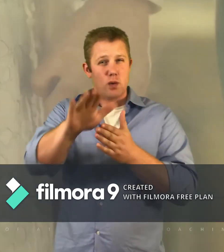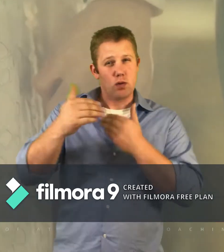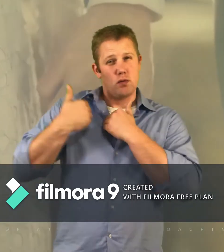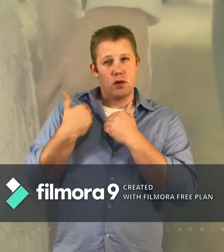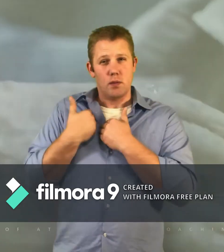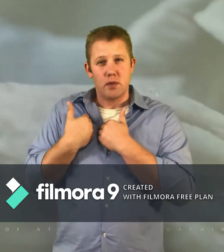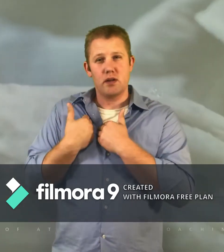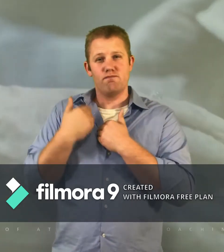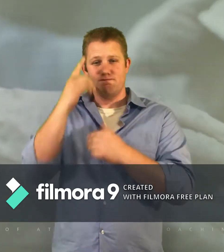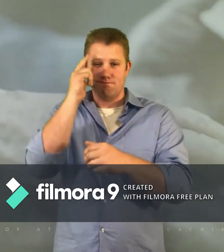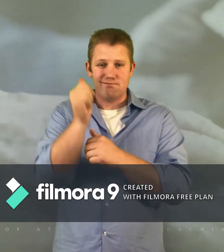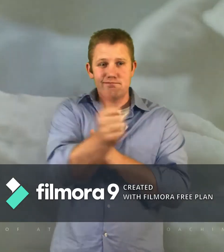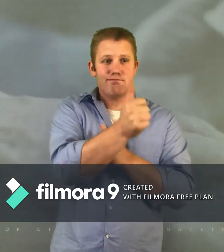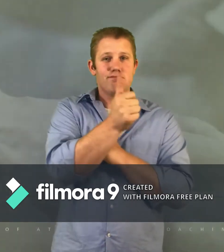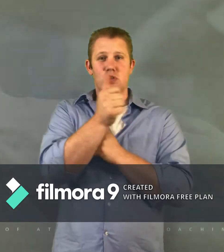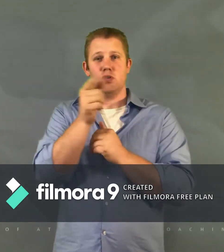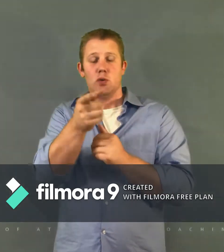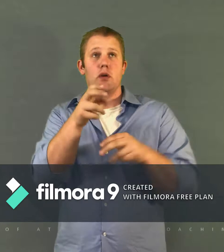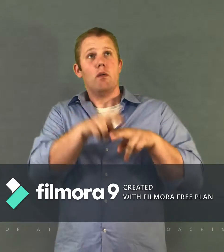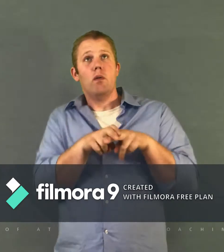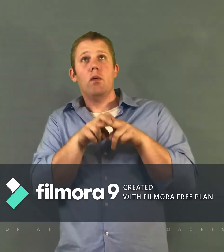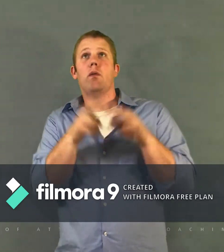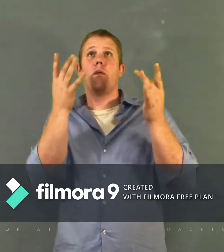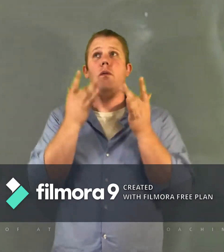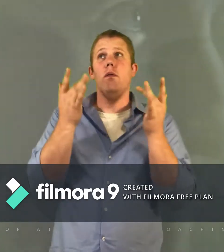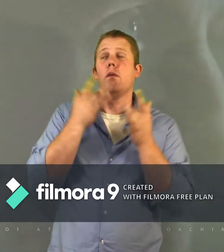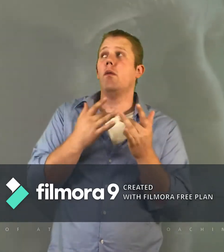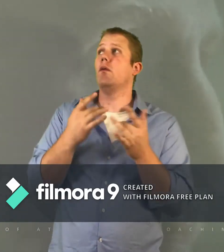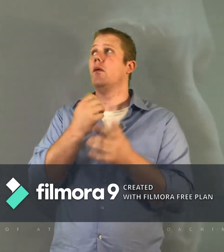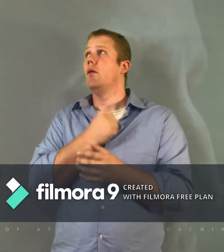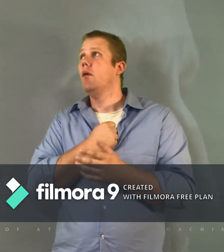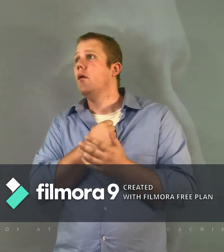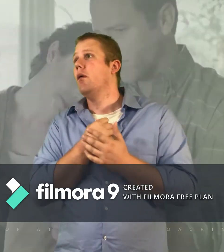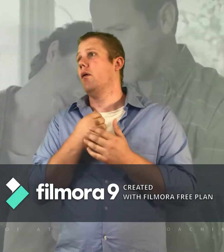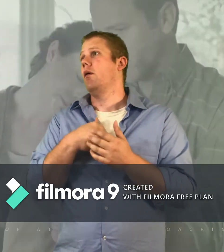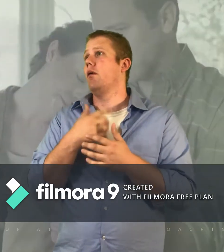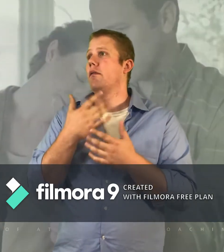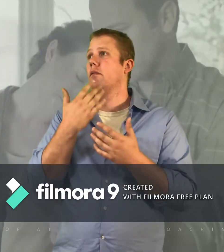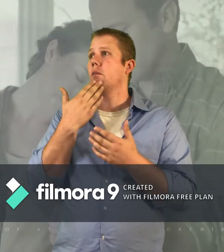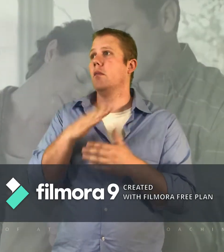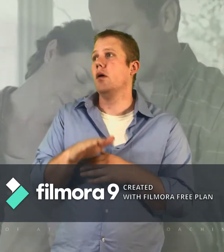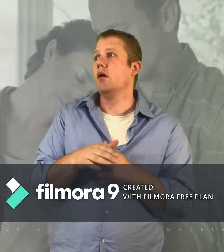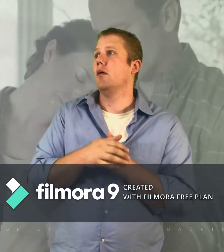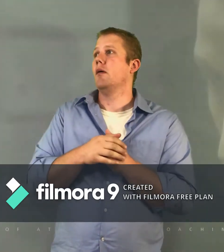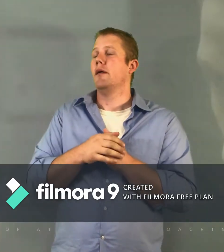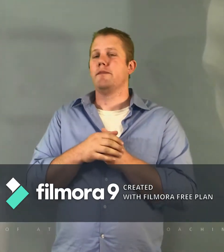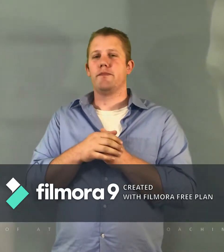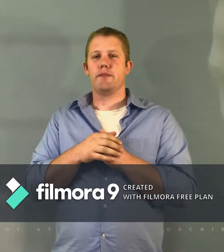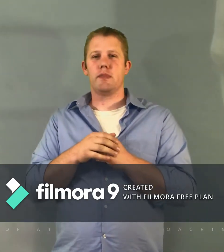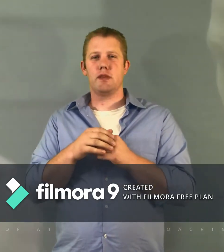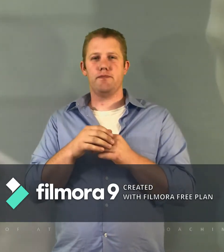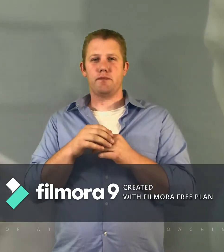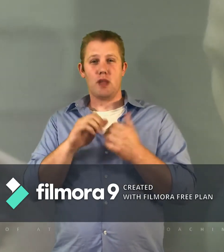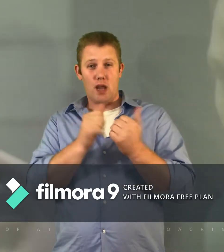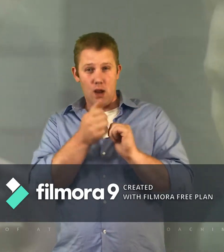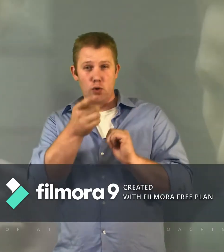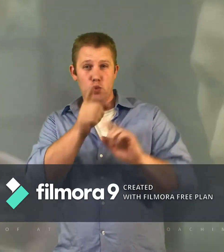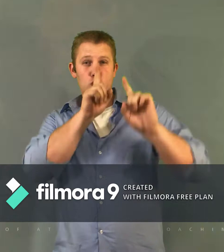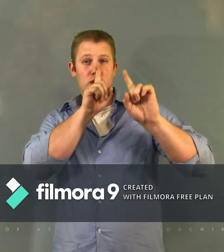your job. It becomes literally up to you whether you're going to sit and wallow and woe is me, because what happened, happened, and there's no way